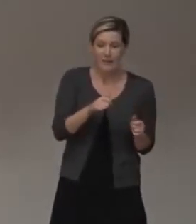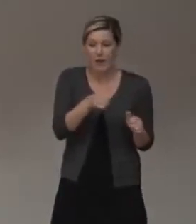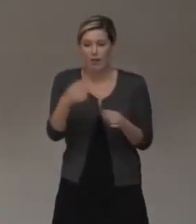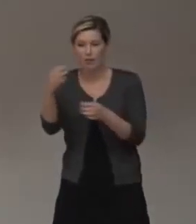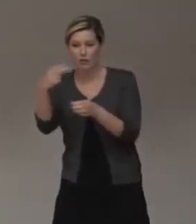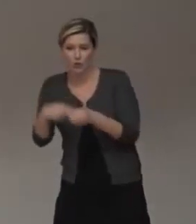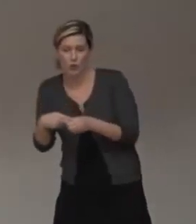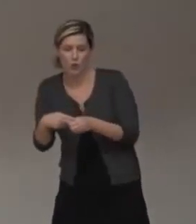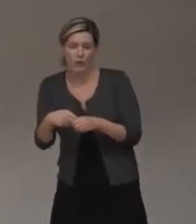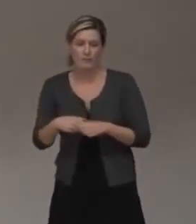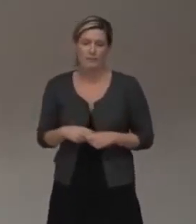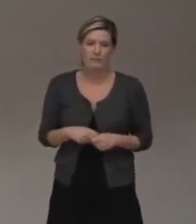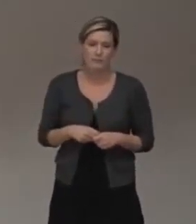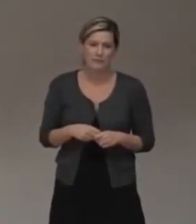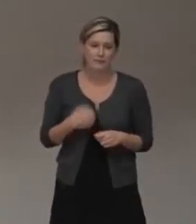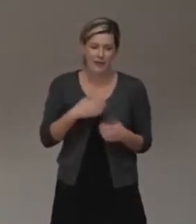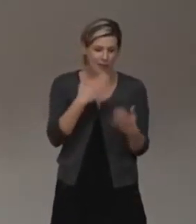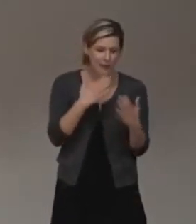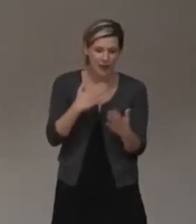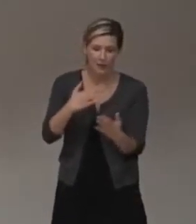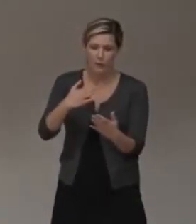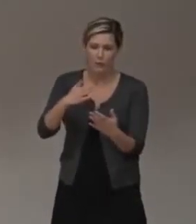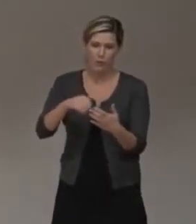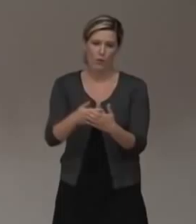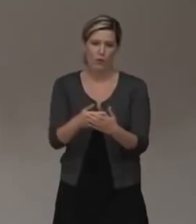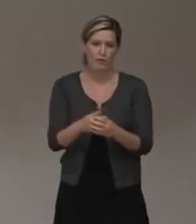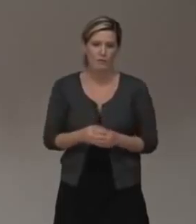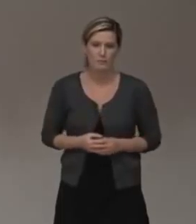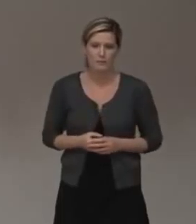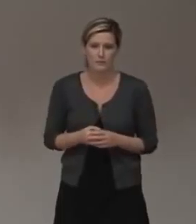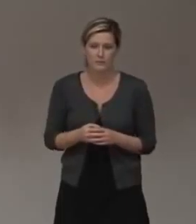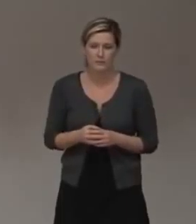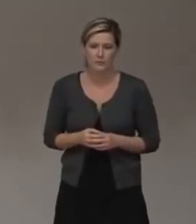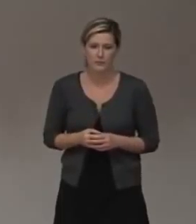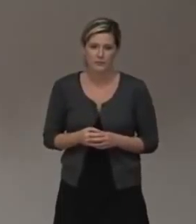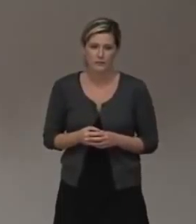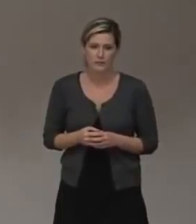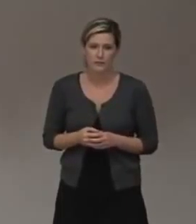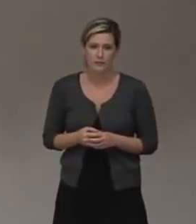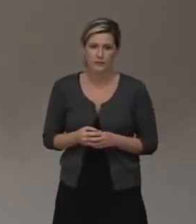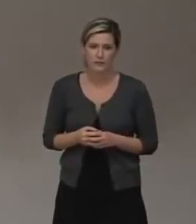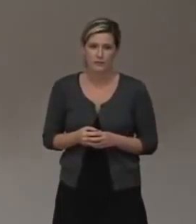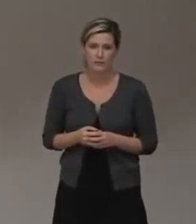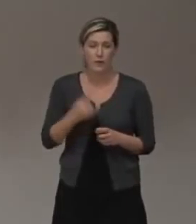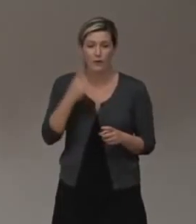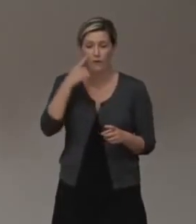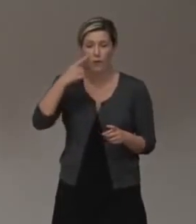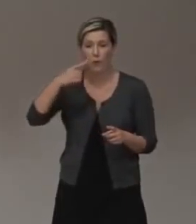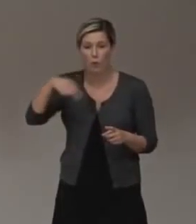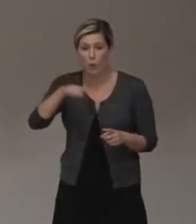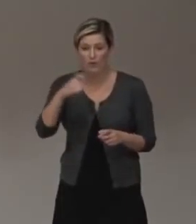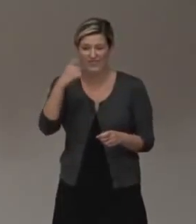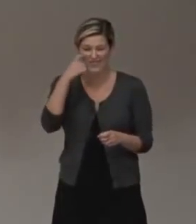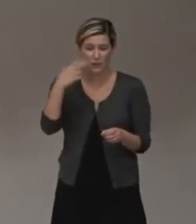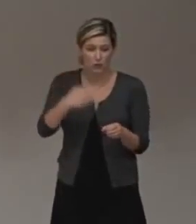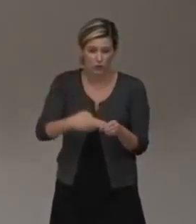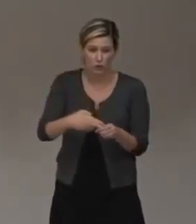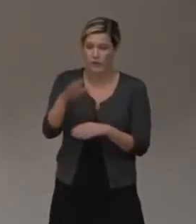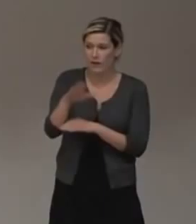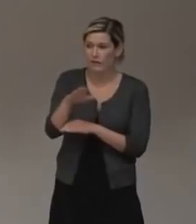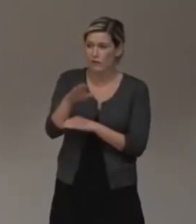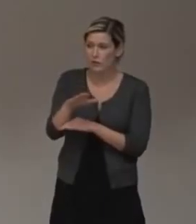went and said their piece, I also thank those folks as well. For those of you who just joined us this